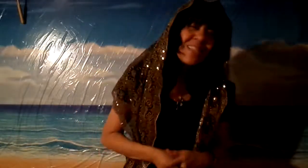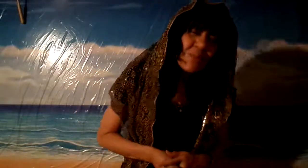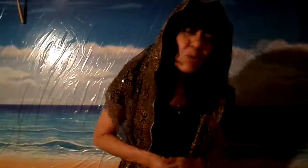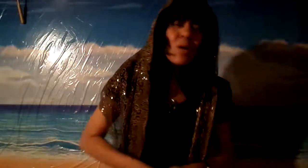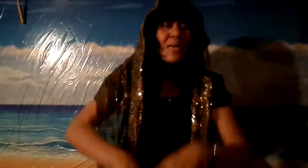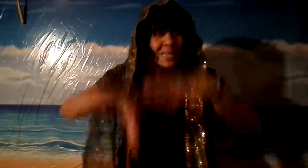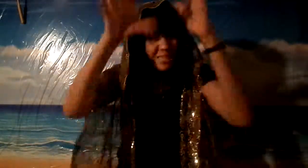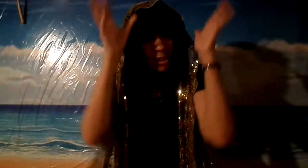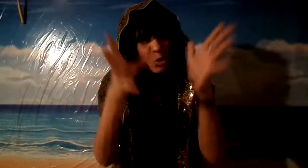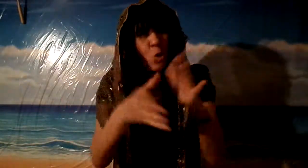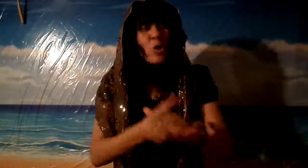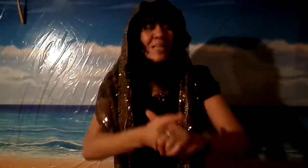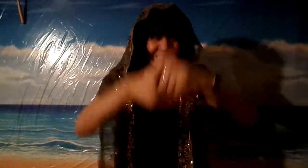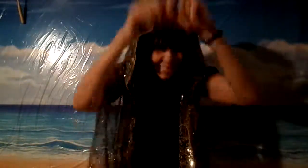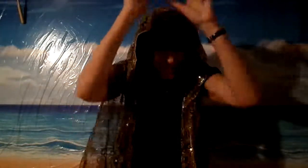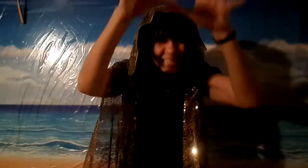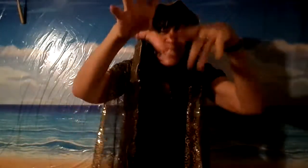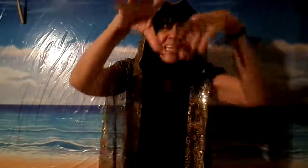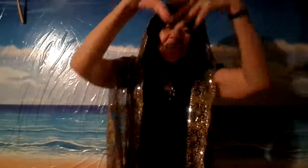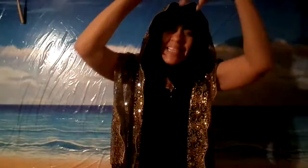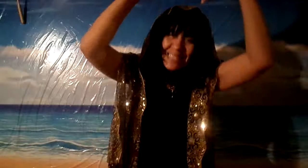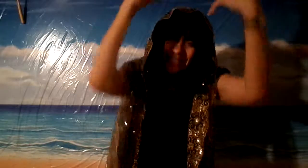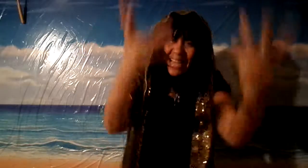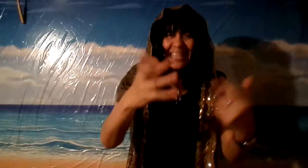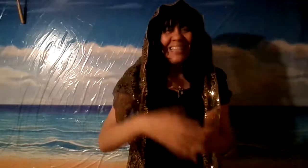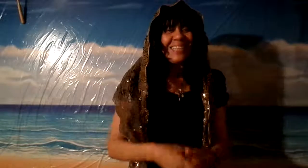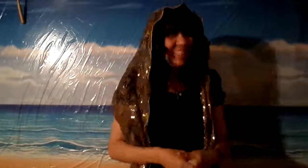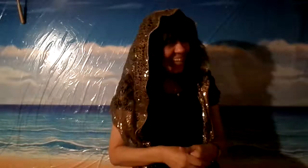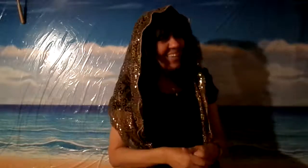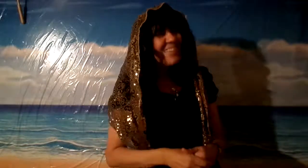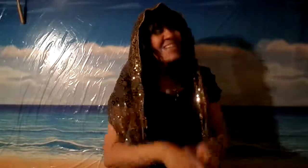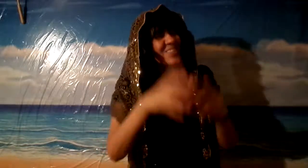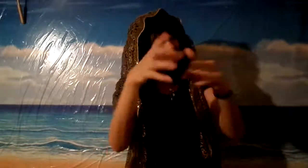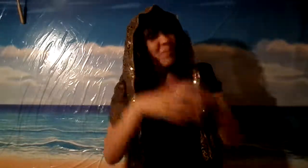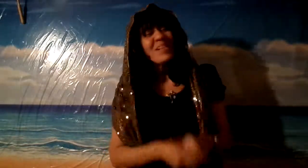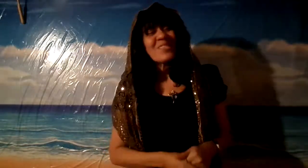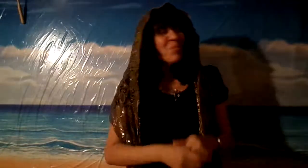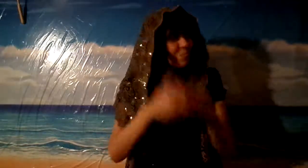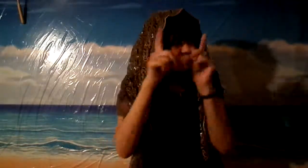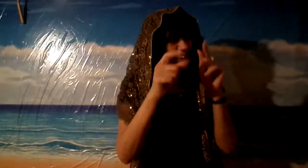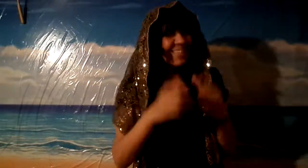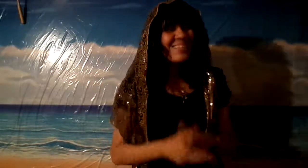too, and enjoy this night. Okay? So God bless you. Bye.